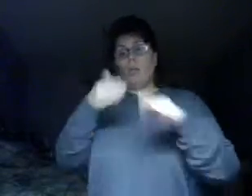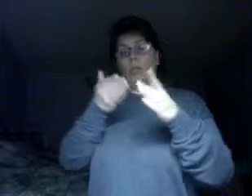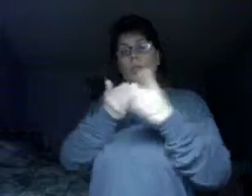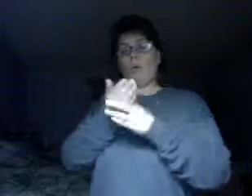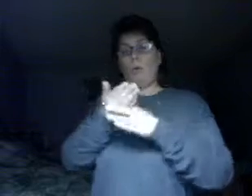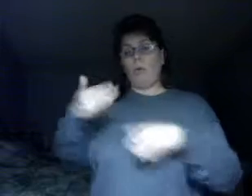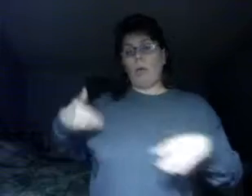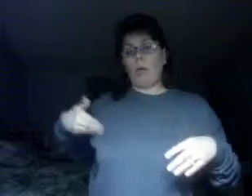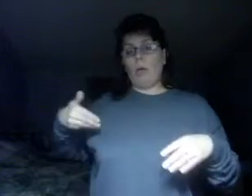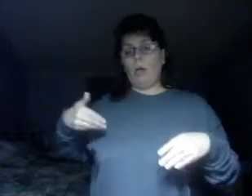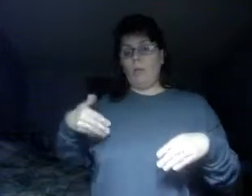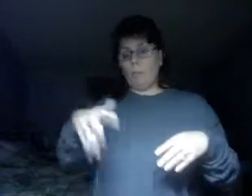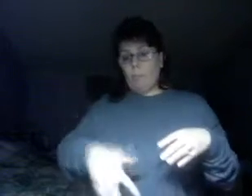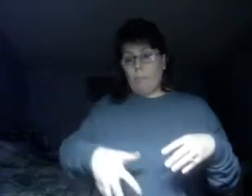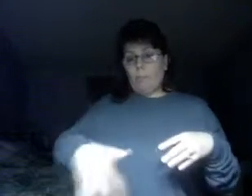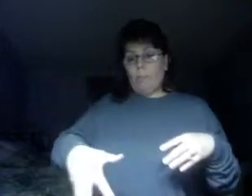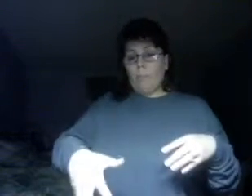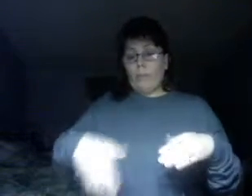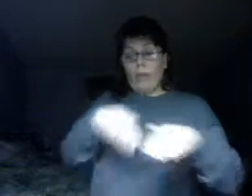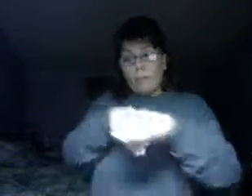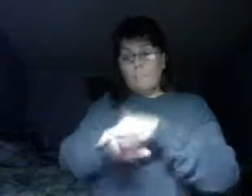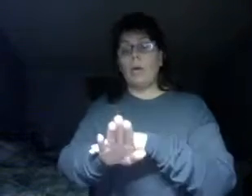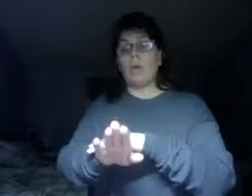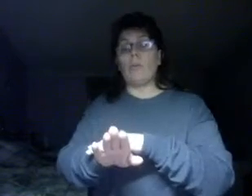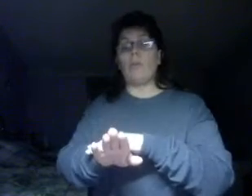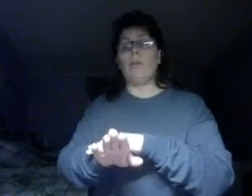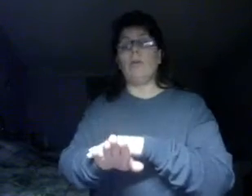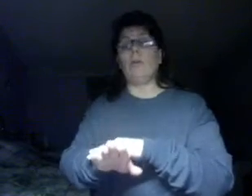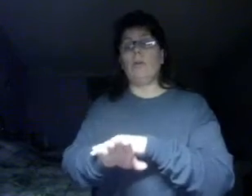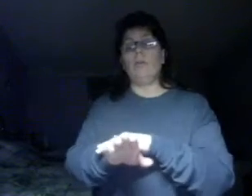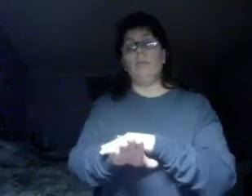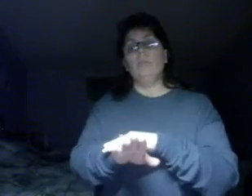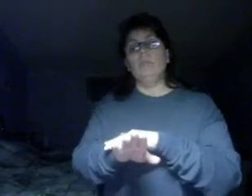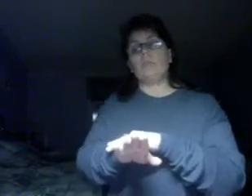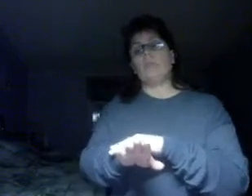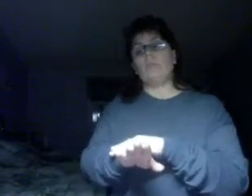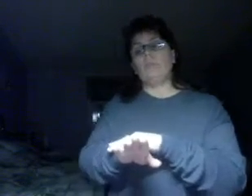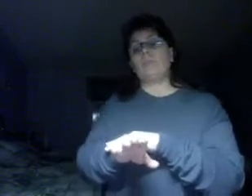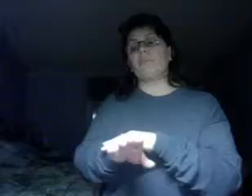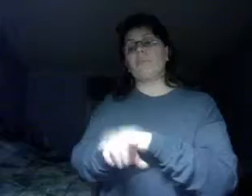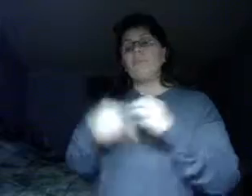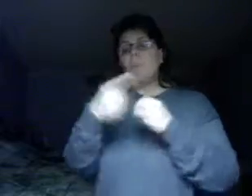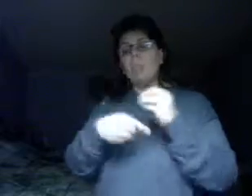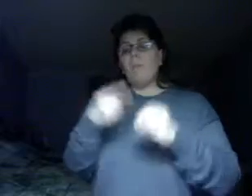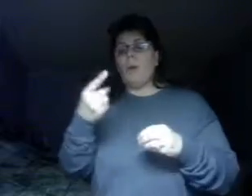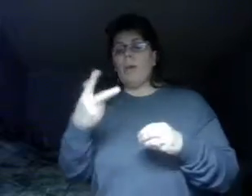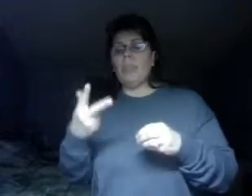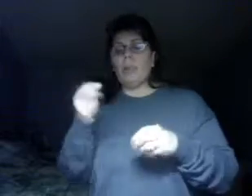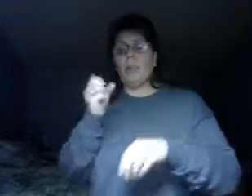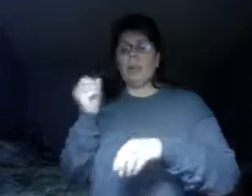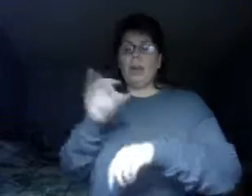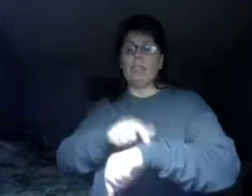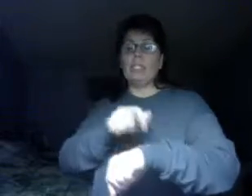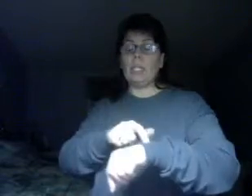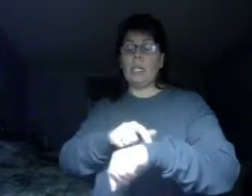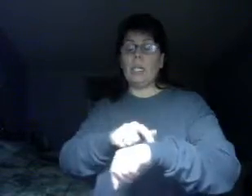natural childbirth, the rate of infection for the child is about 1/3 of the time. We don't know why it's not more. We